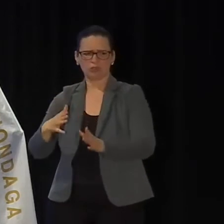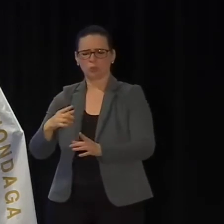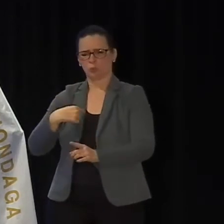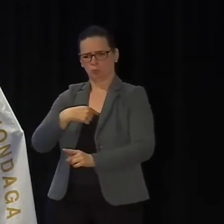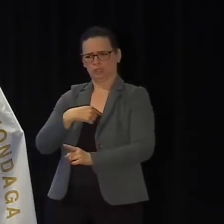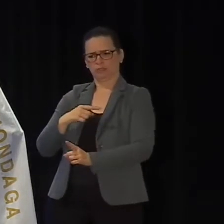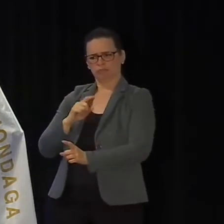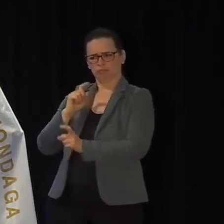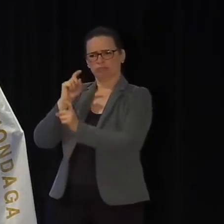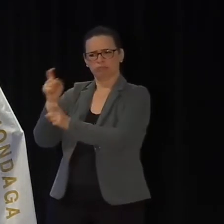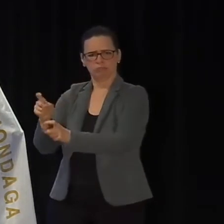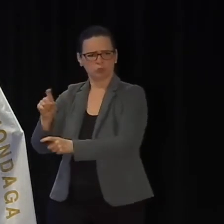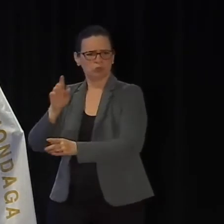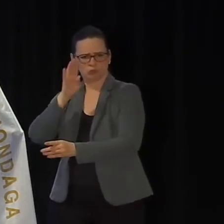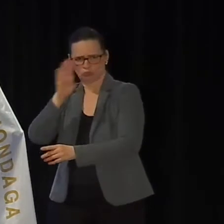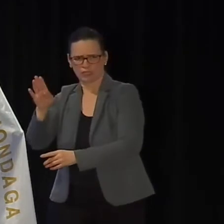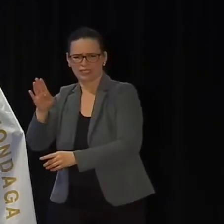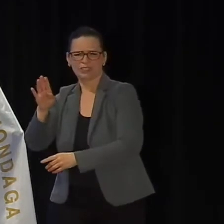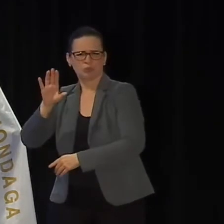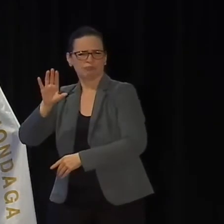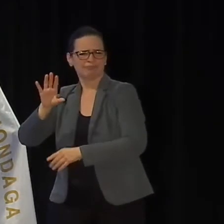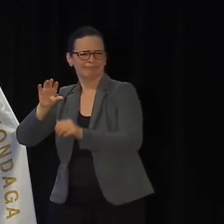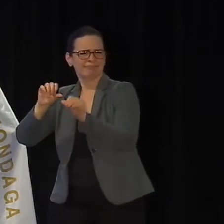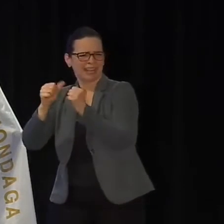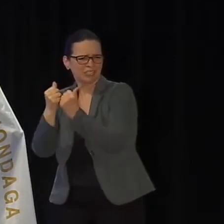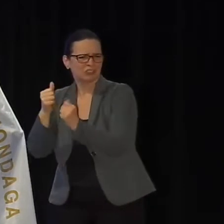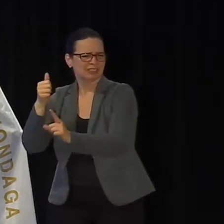our nonprofit partners who are